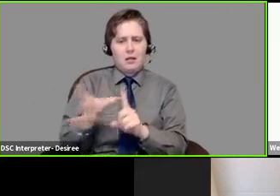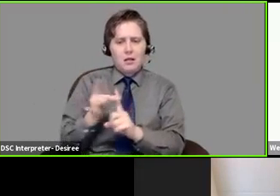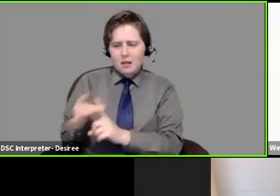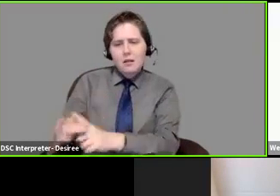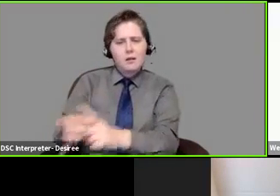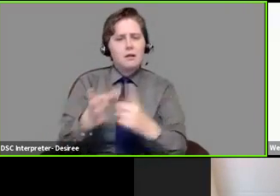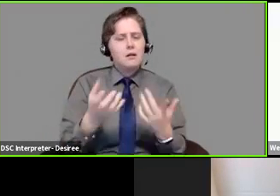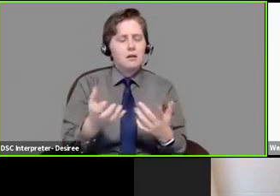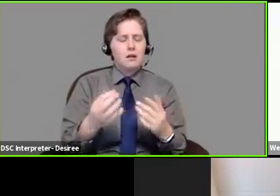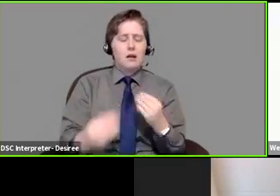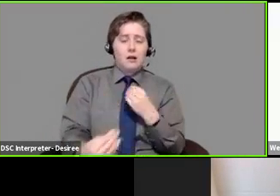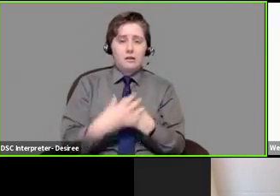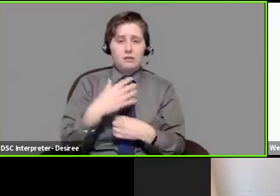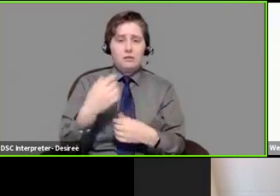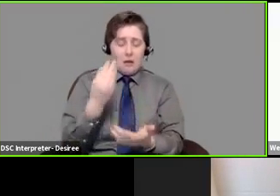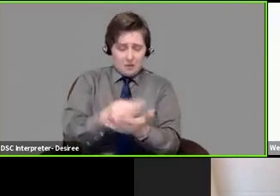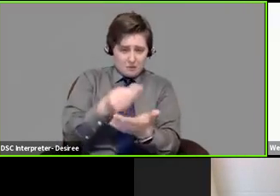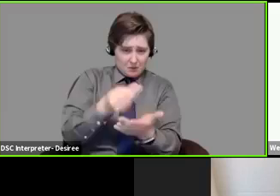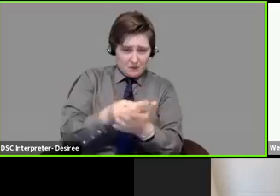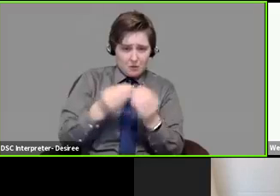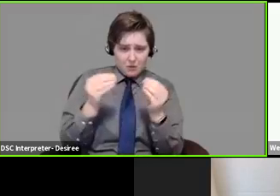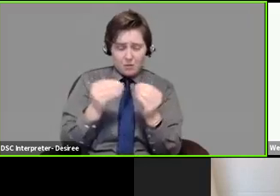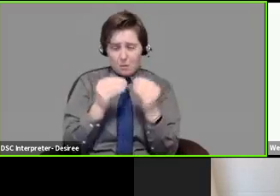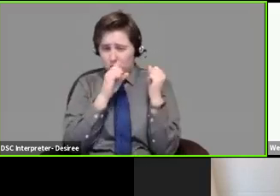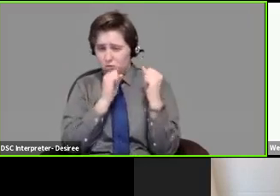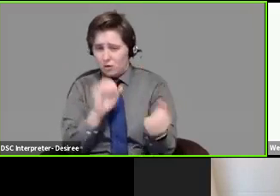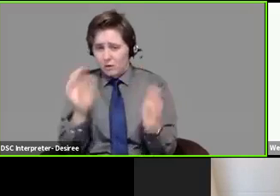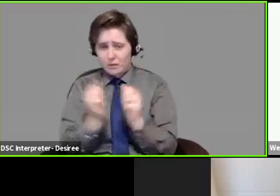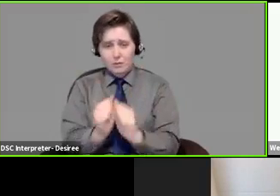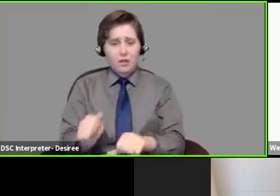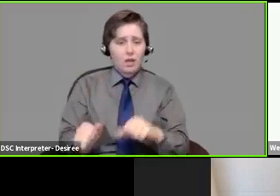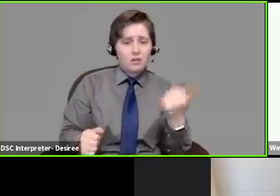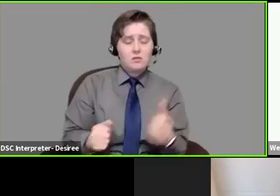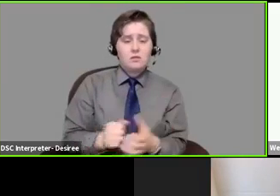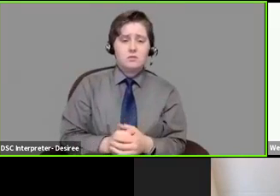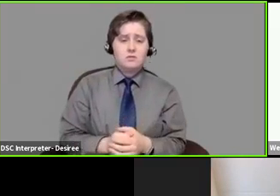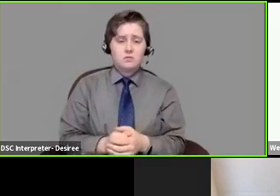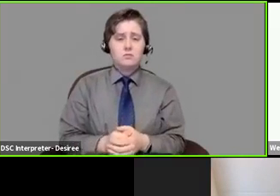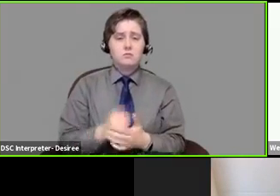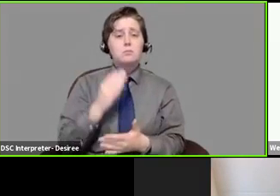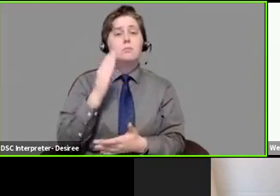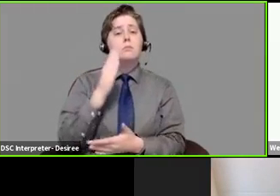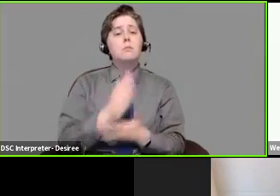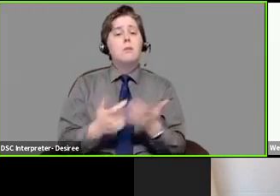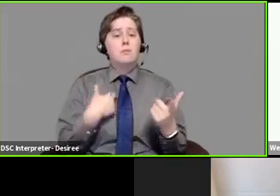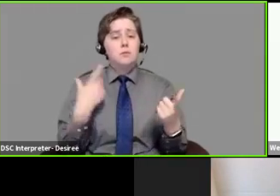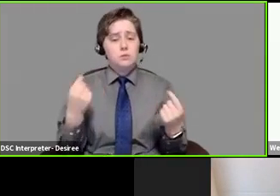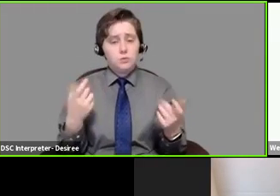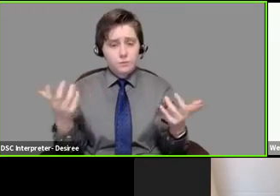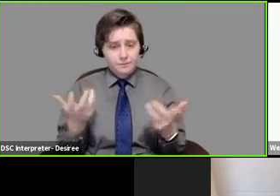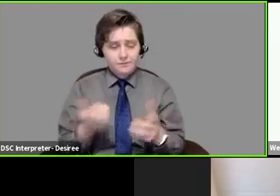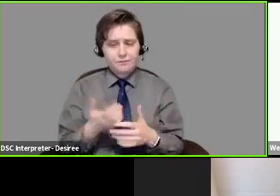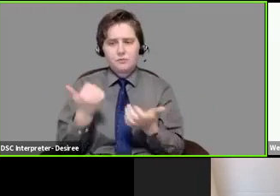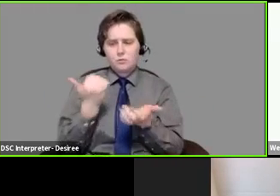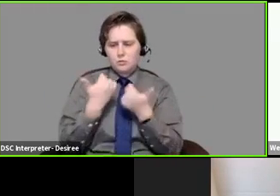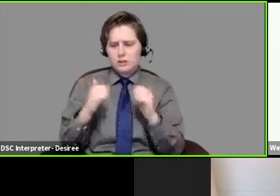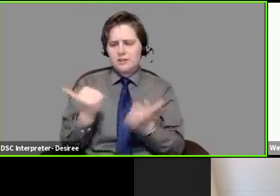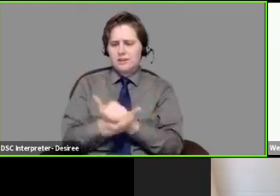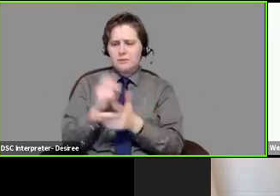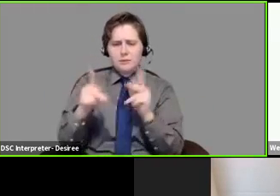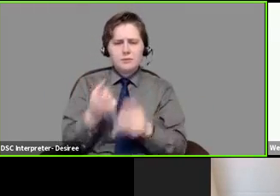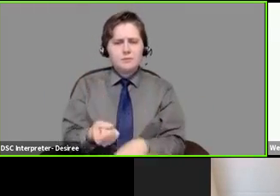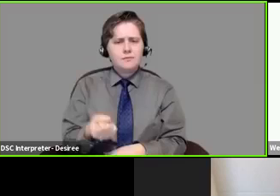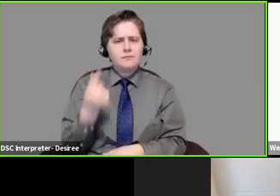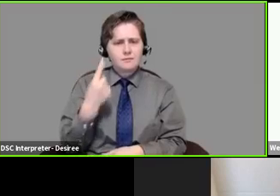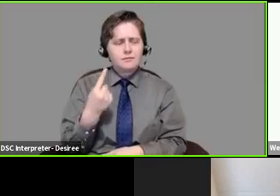affects us both financially to a greater degree than others. And so part of what I end up doing is trying to help people understand